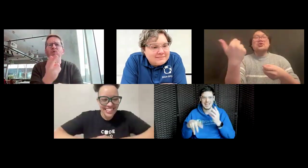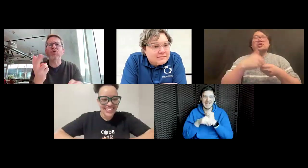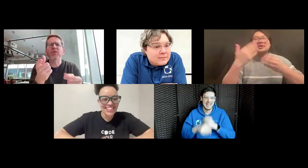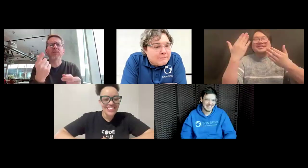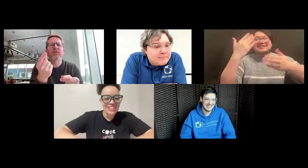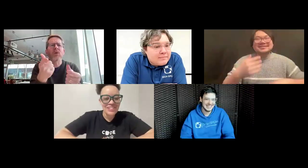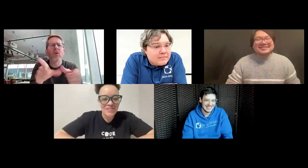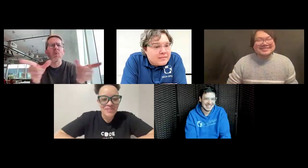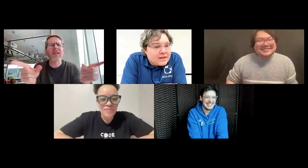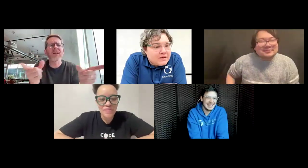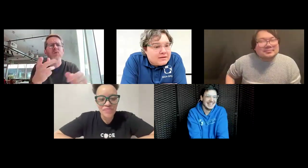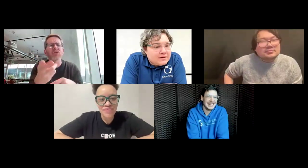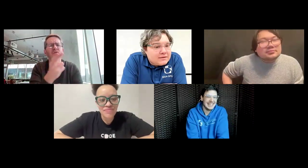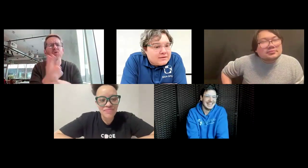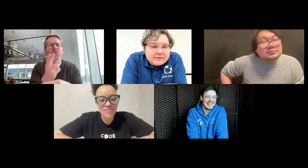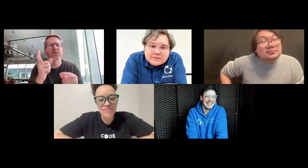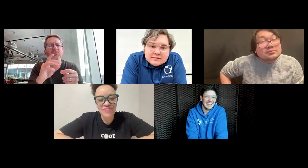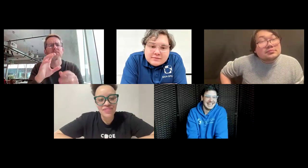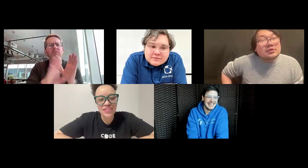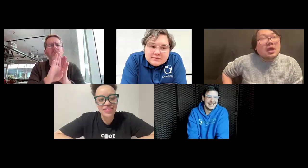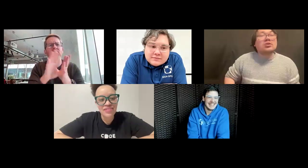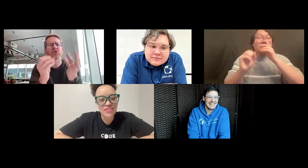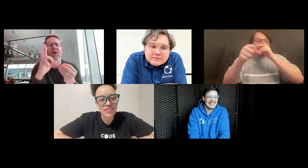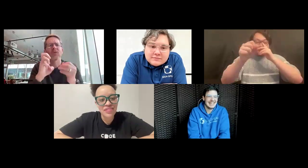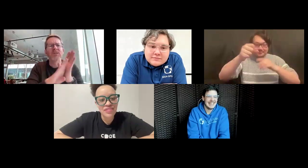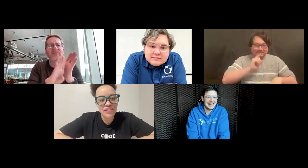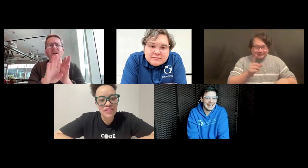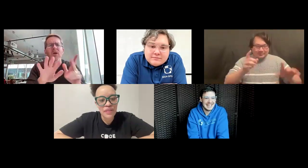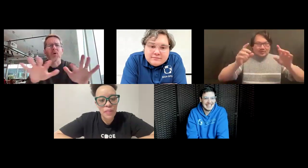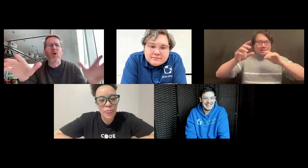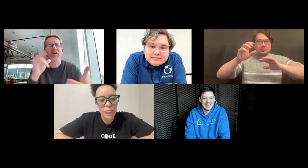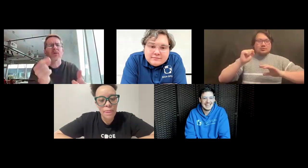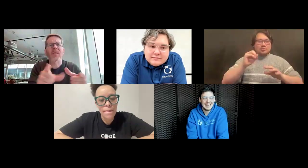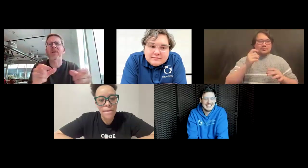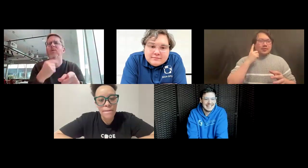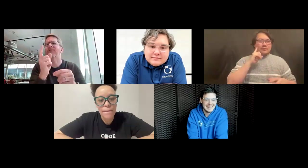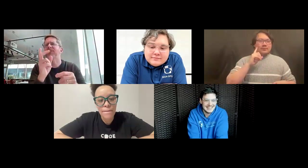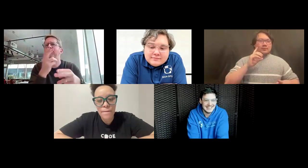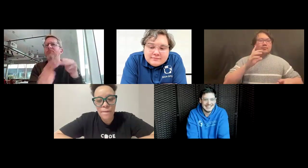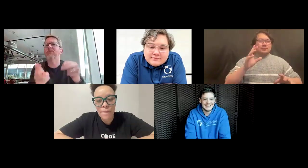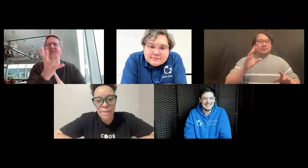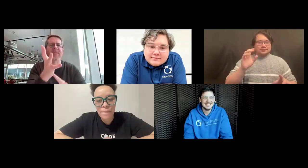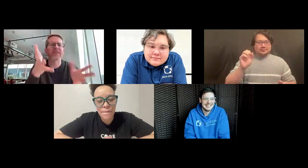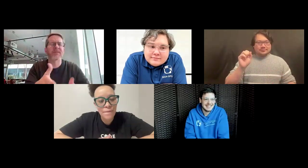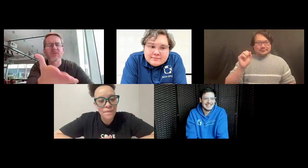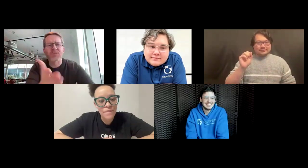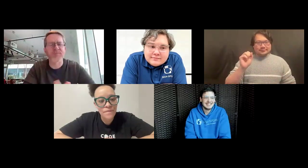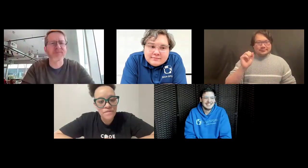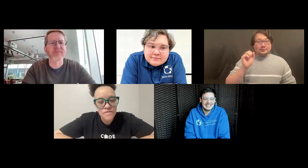come join our What team. language? Yeah, what language do you use for coding and your developing of the software and all of that? We have just a few